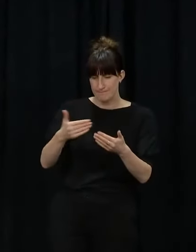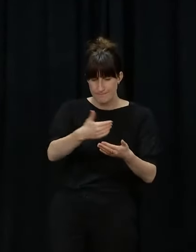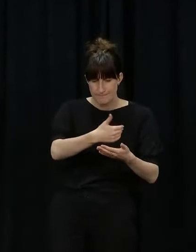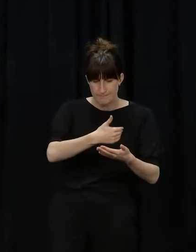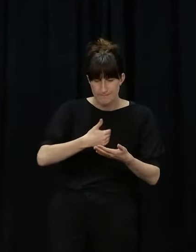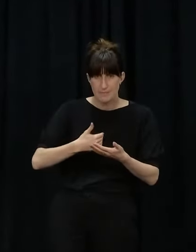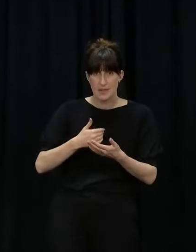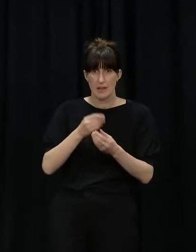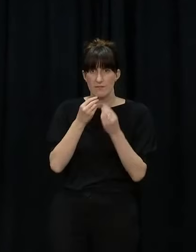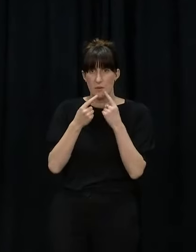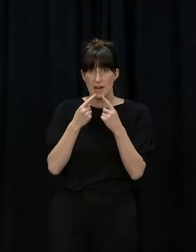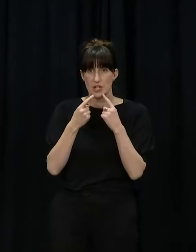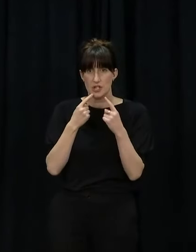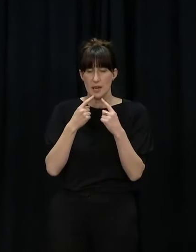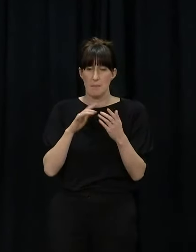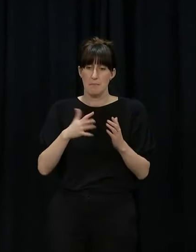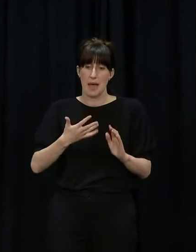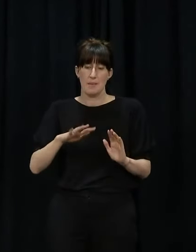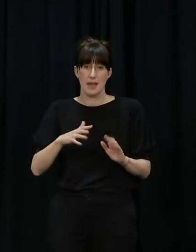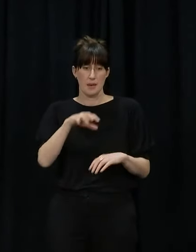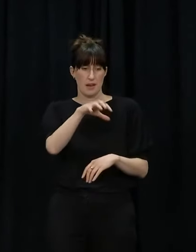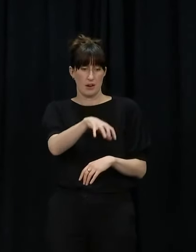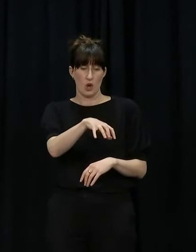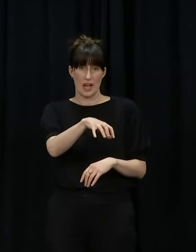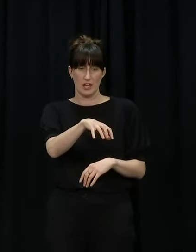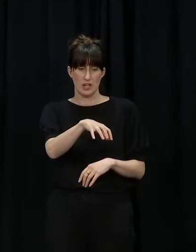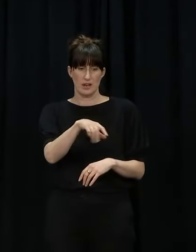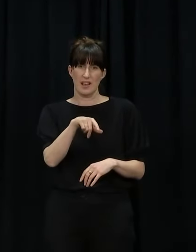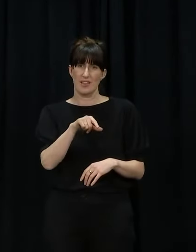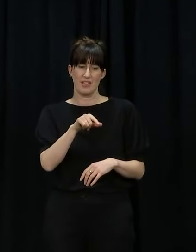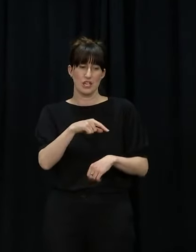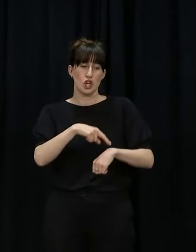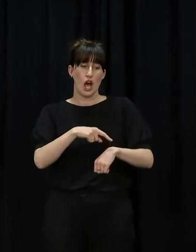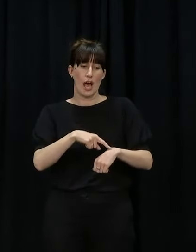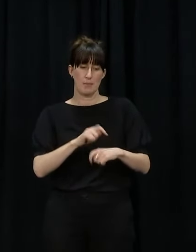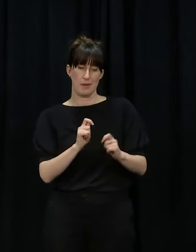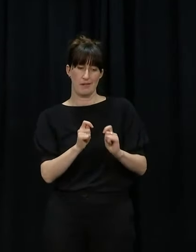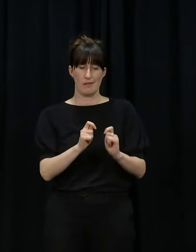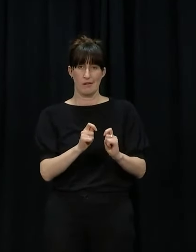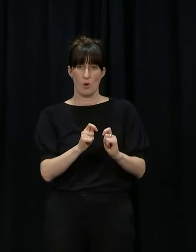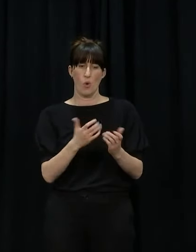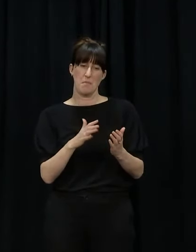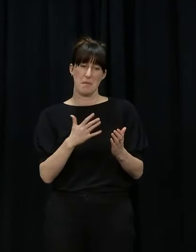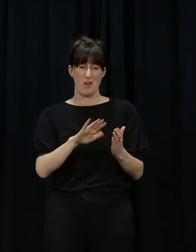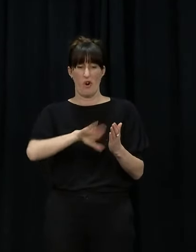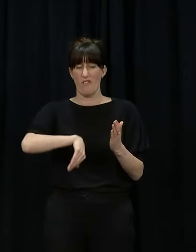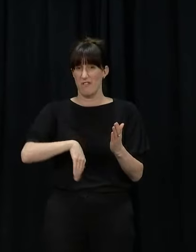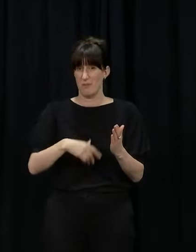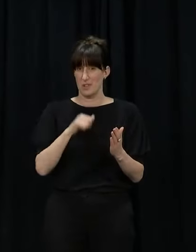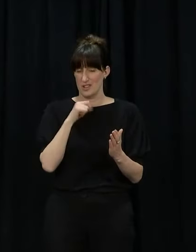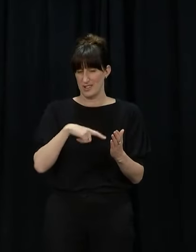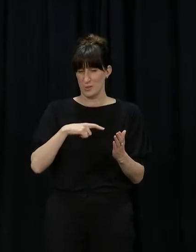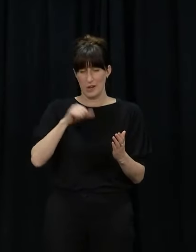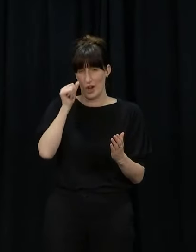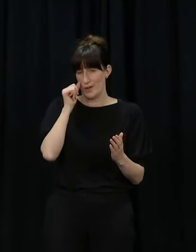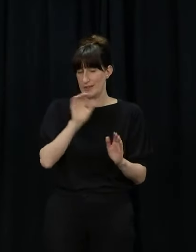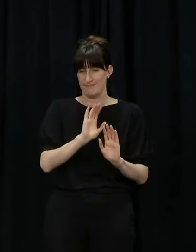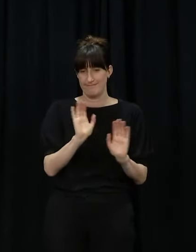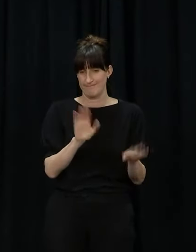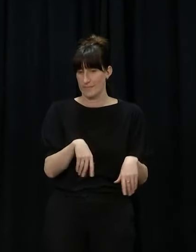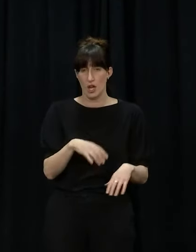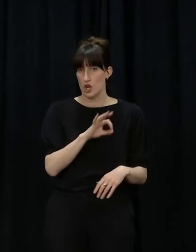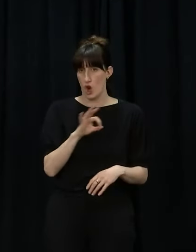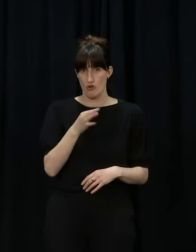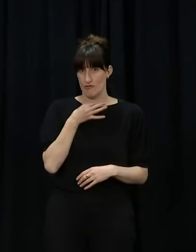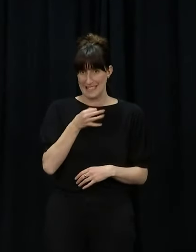the times and some of the places of interest, locations of interest, and they may be removed. You know, we'd anticipate if you look at the number and the types of places, it will be